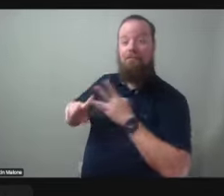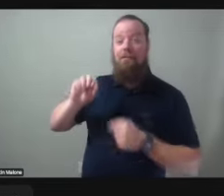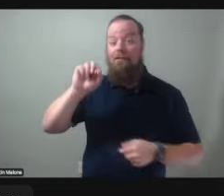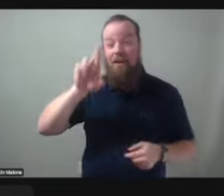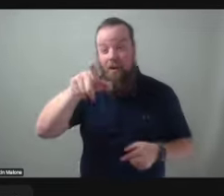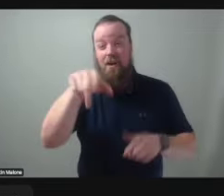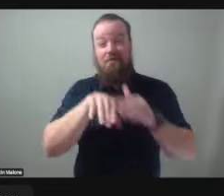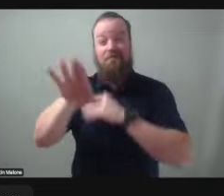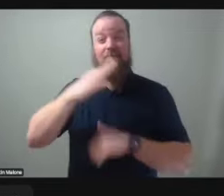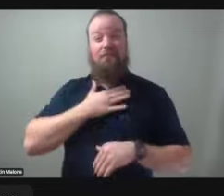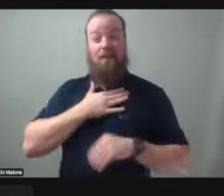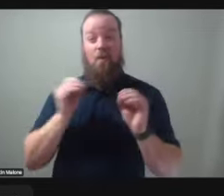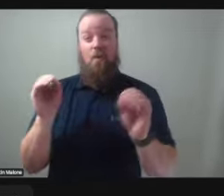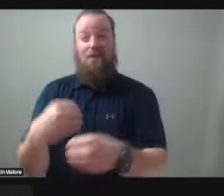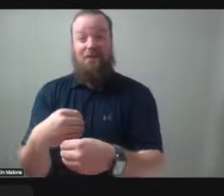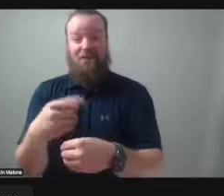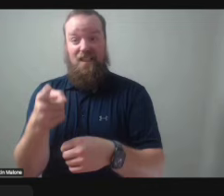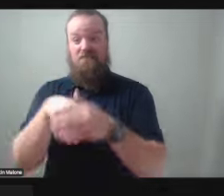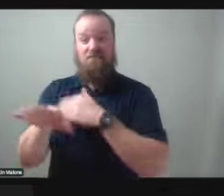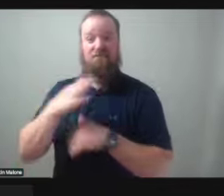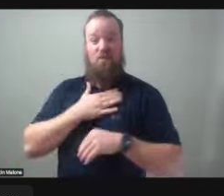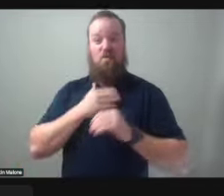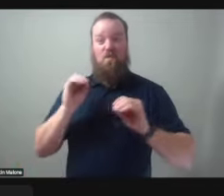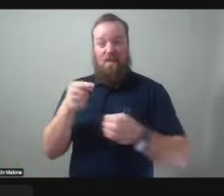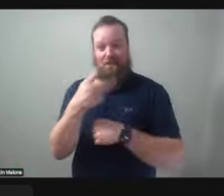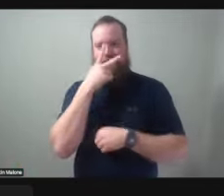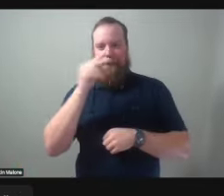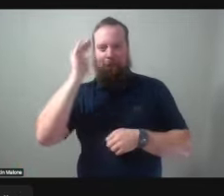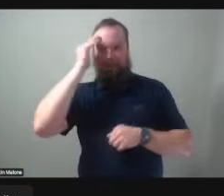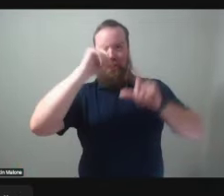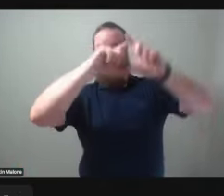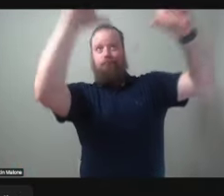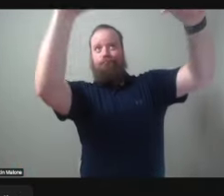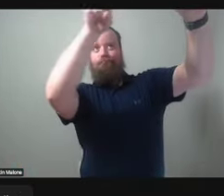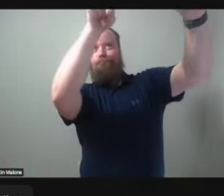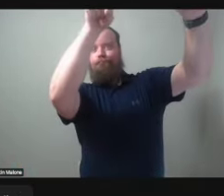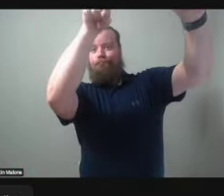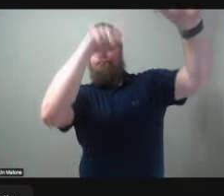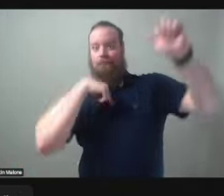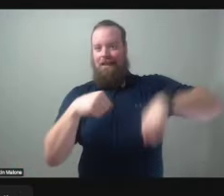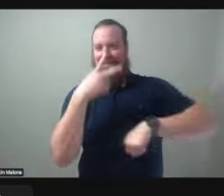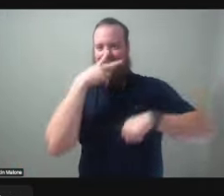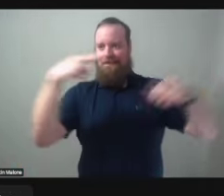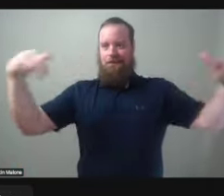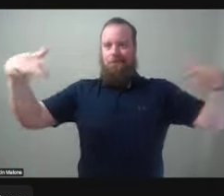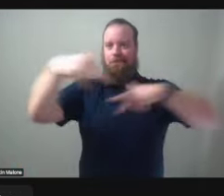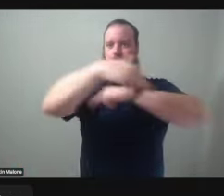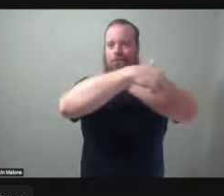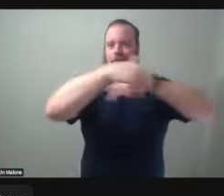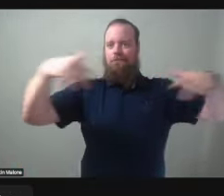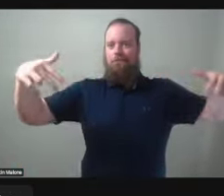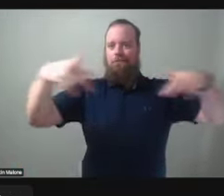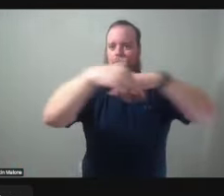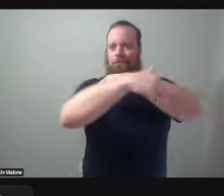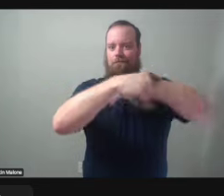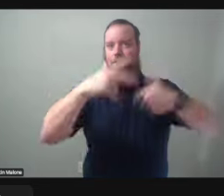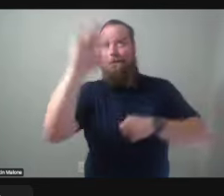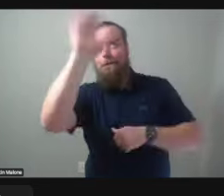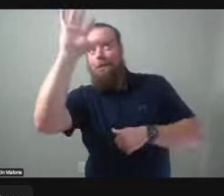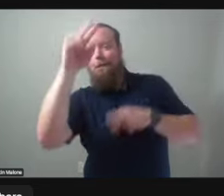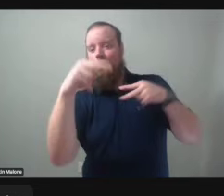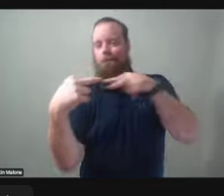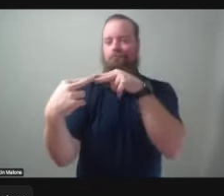can see someone either through the glass or catch their reflection if they're trying to get their attention behind you. Also, deaf spaces will often